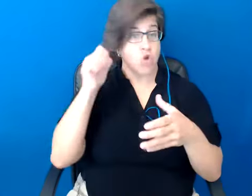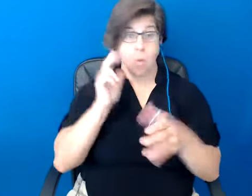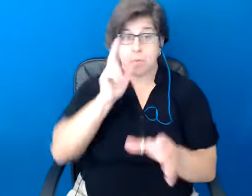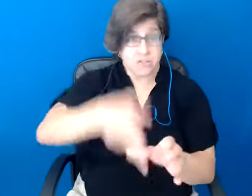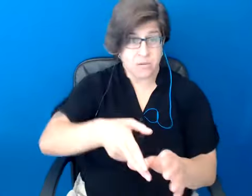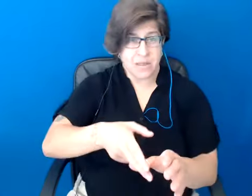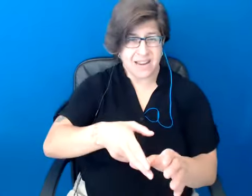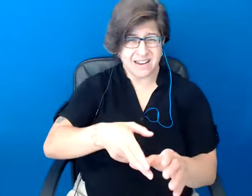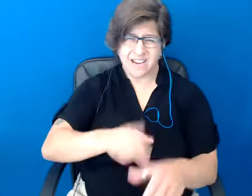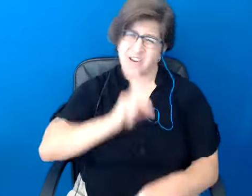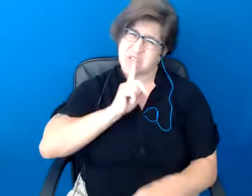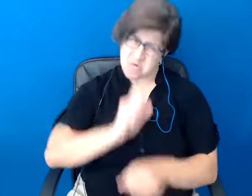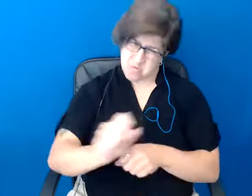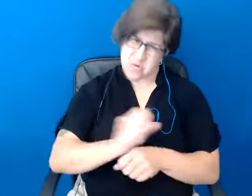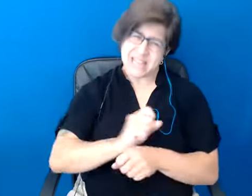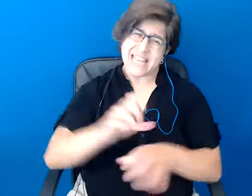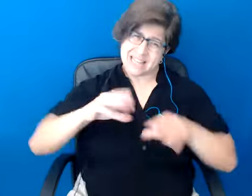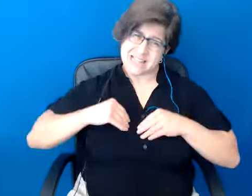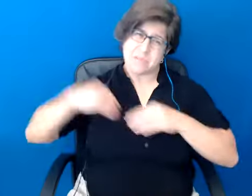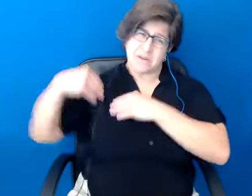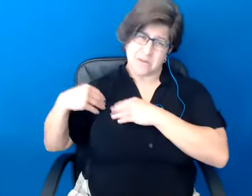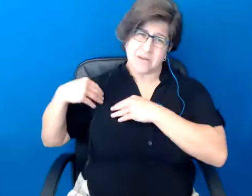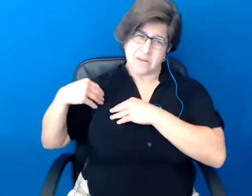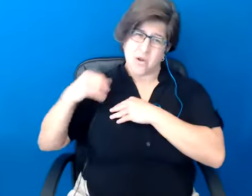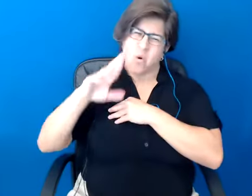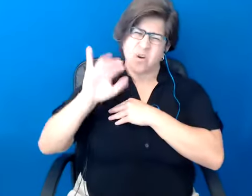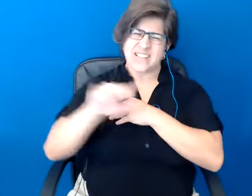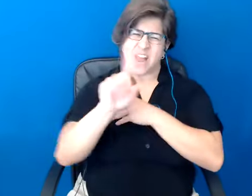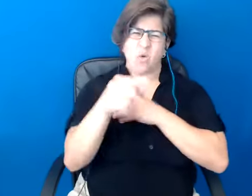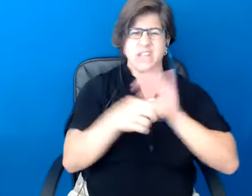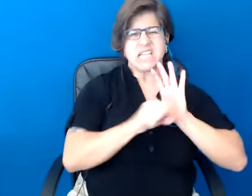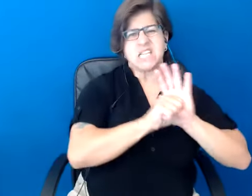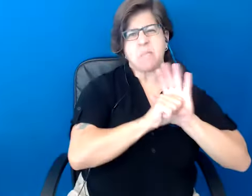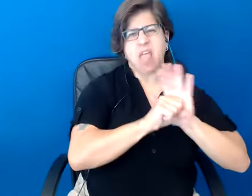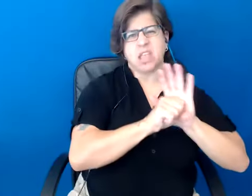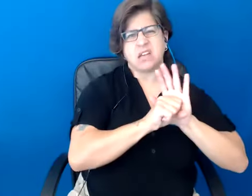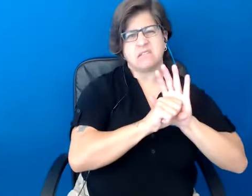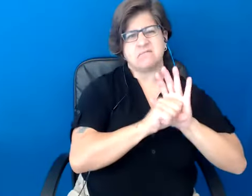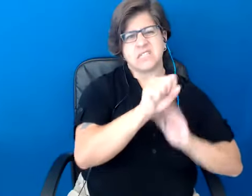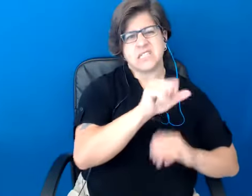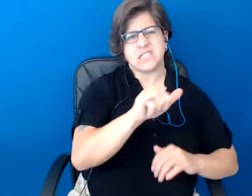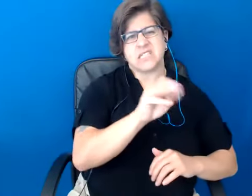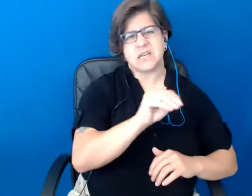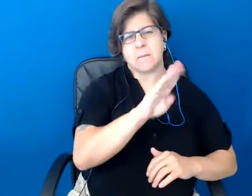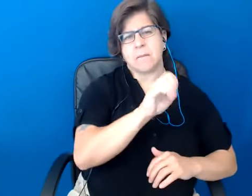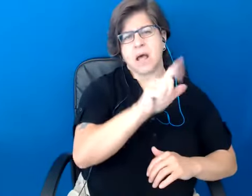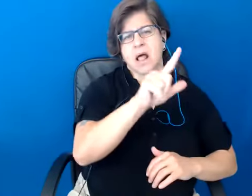But if more than half of all groups don't participate in the process, did they really accept responsibility, or was that symbolic?